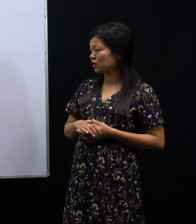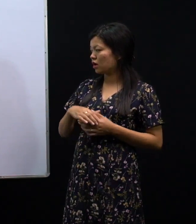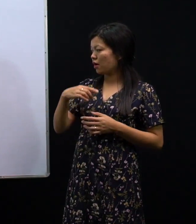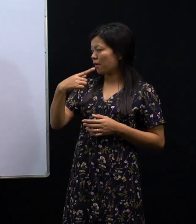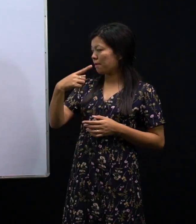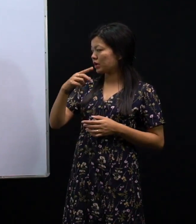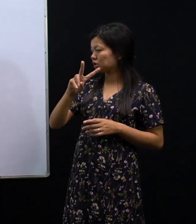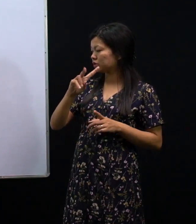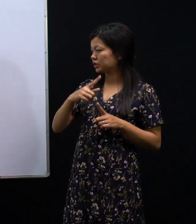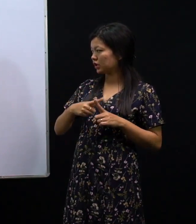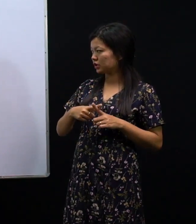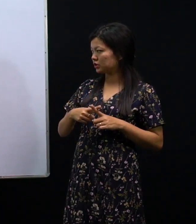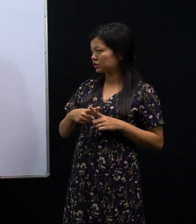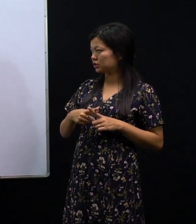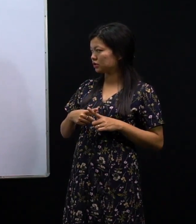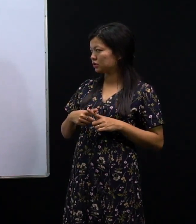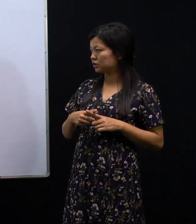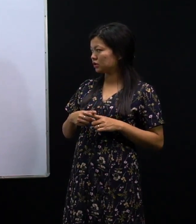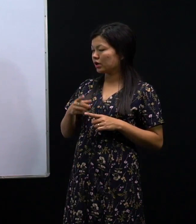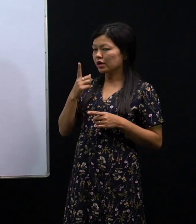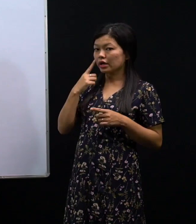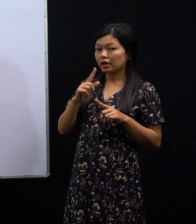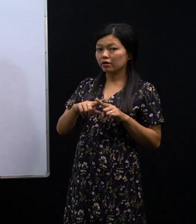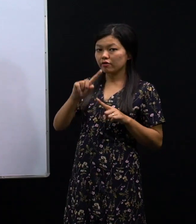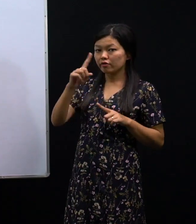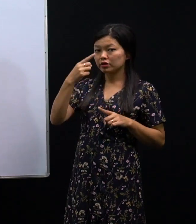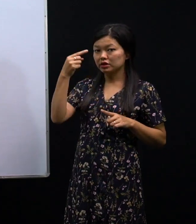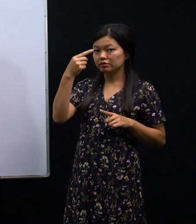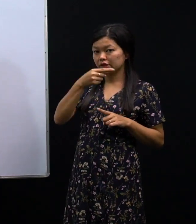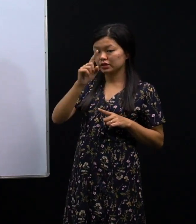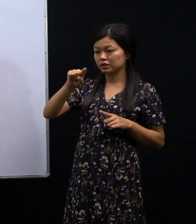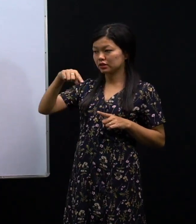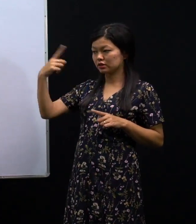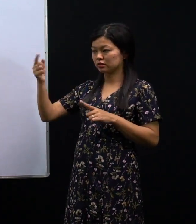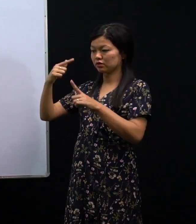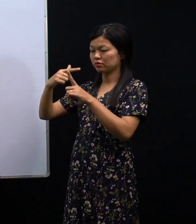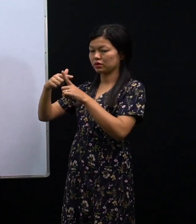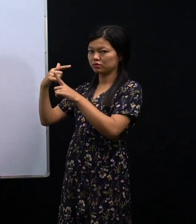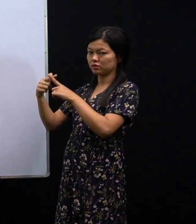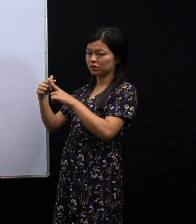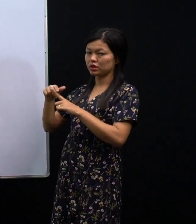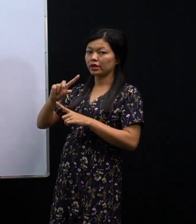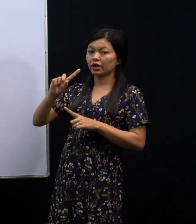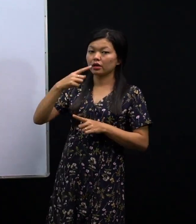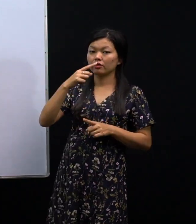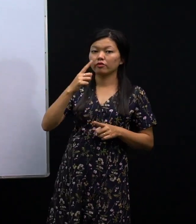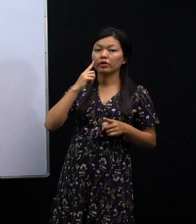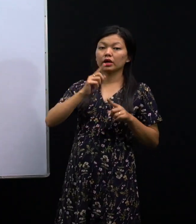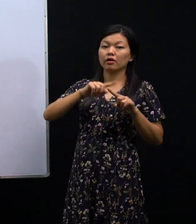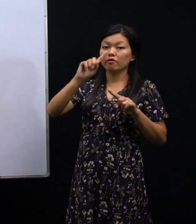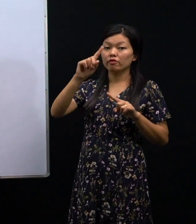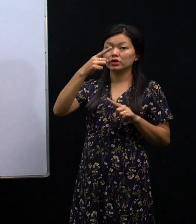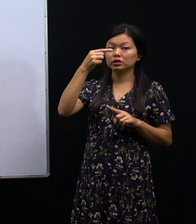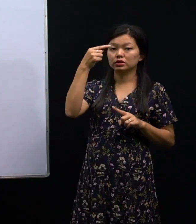minus 3x. If it is minus, others 2 plus. Like 2y minus